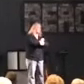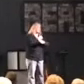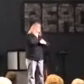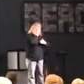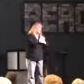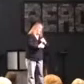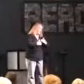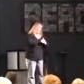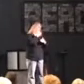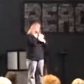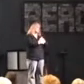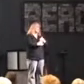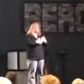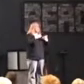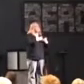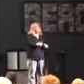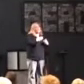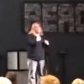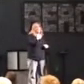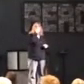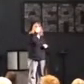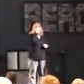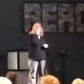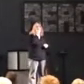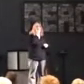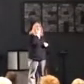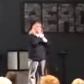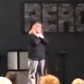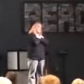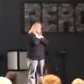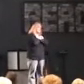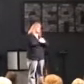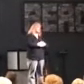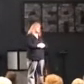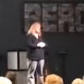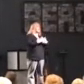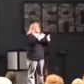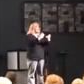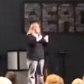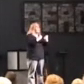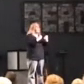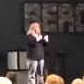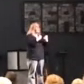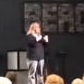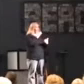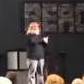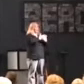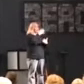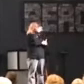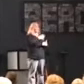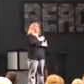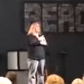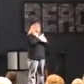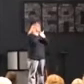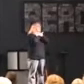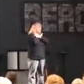kind, gentle, funny, and loving. I want to be a good woman dearly